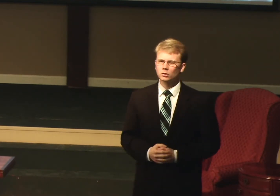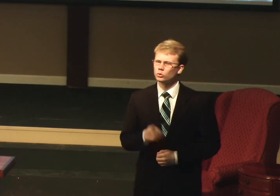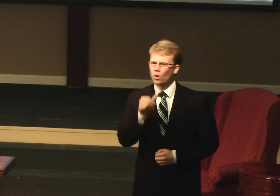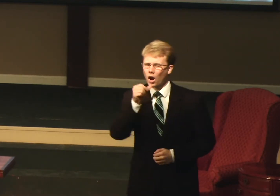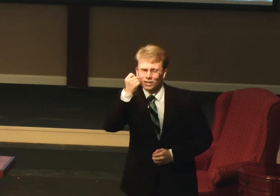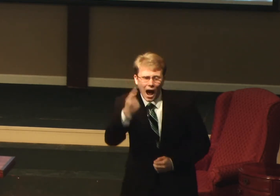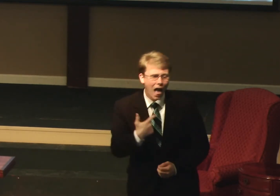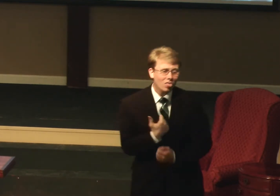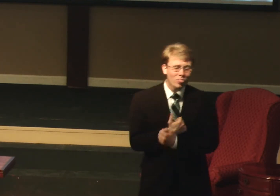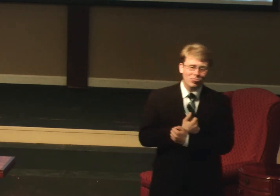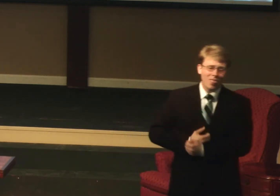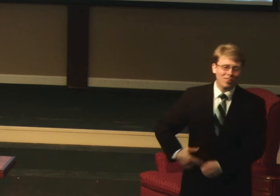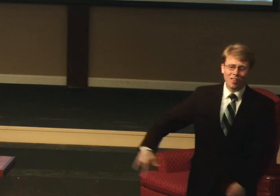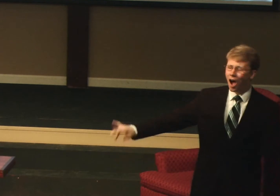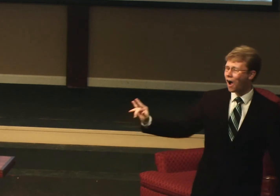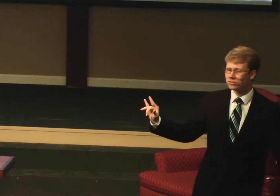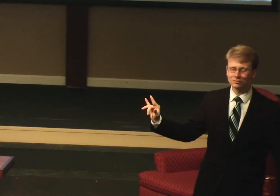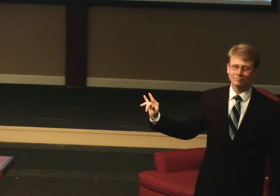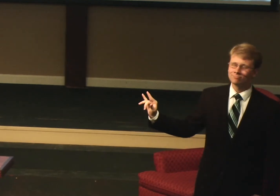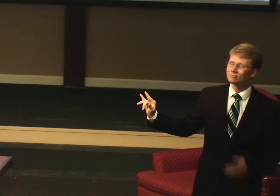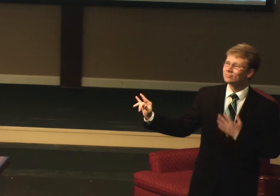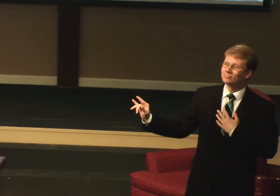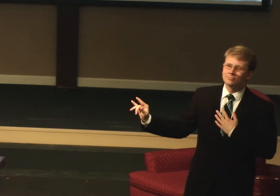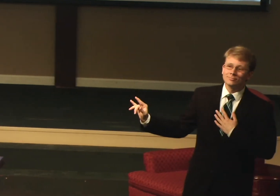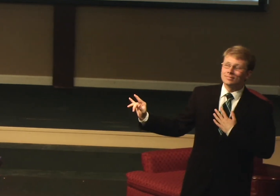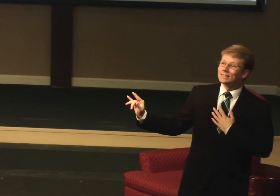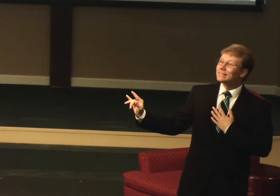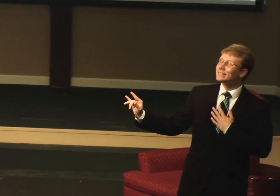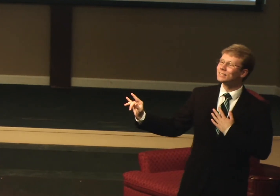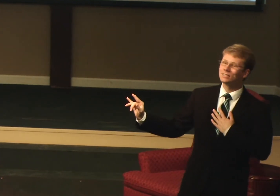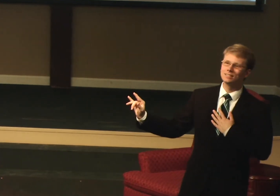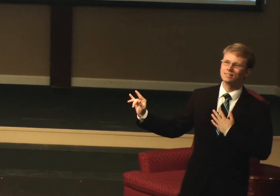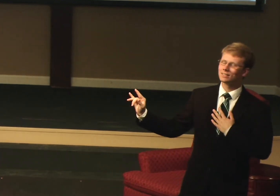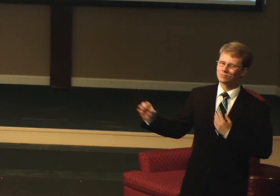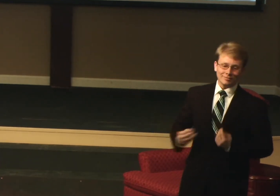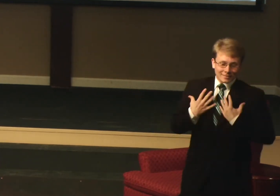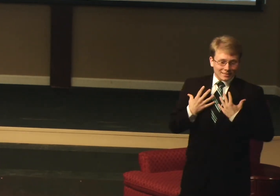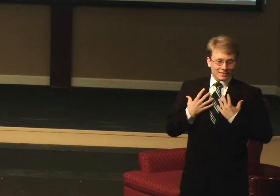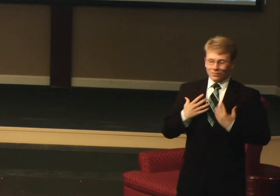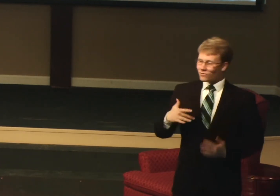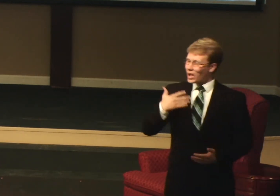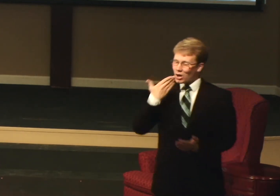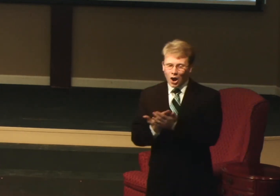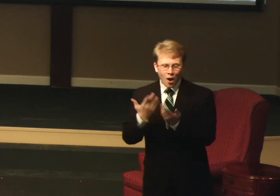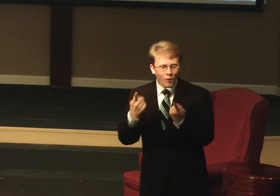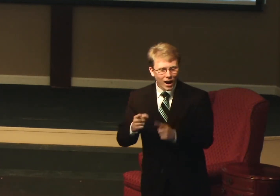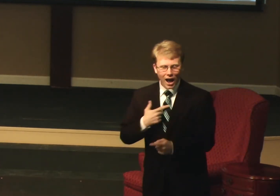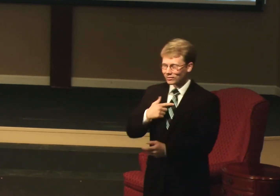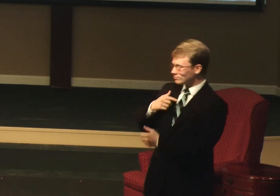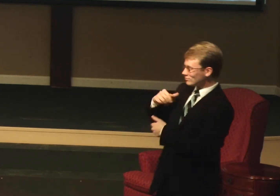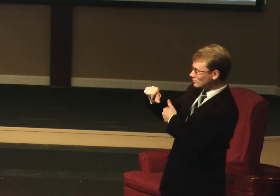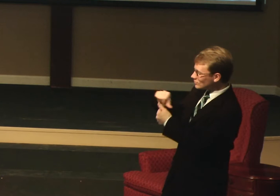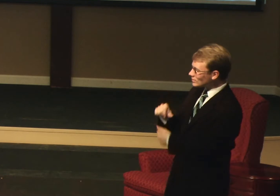I like them, but you don't understand. I love that person. You don't understand what they do for me, how I feel around